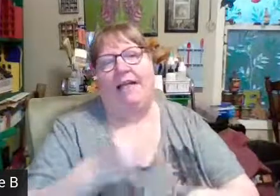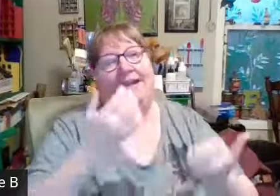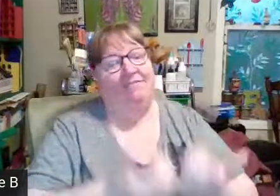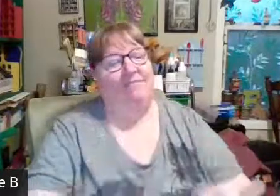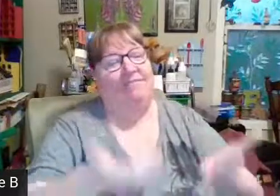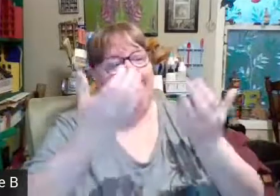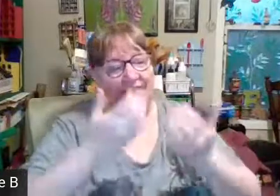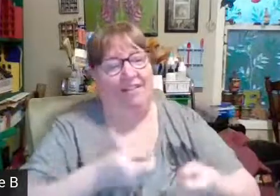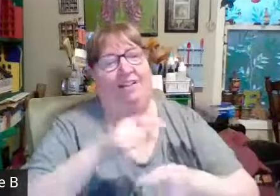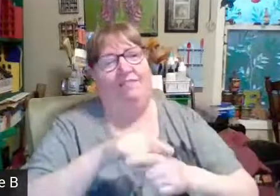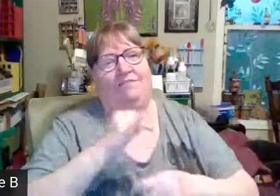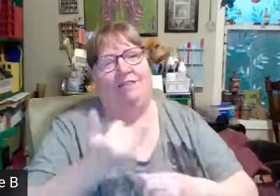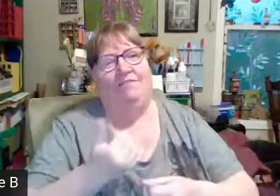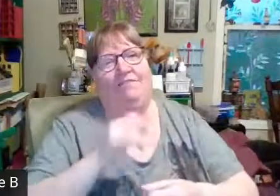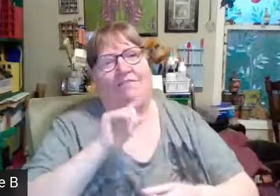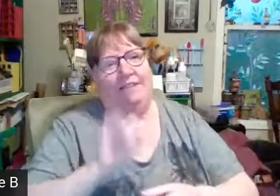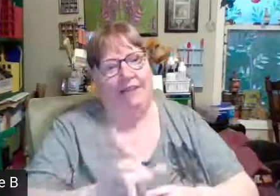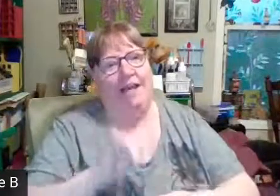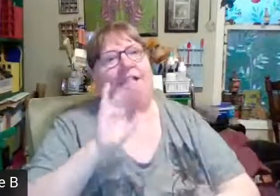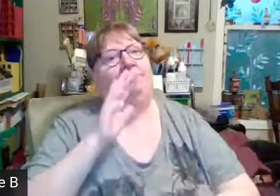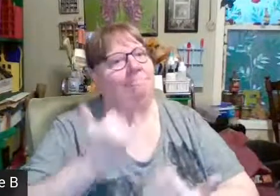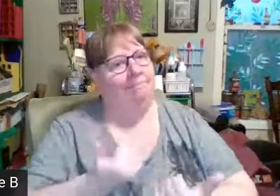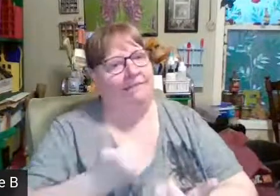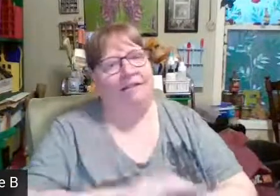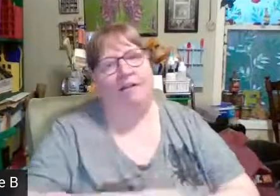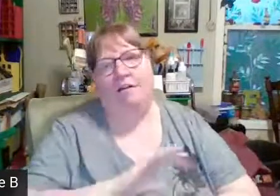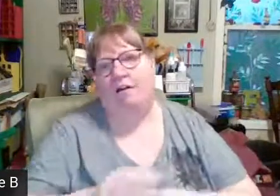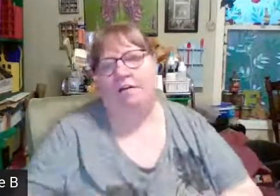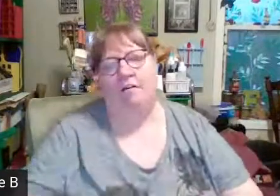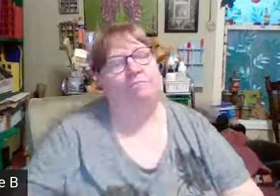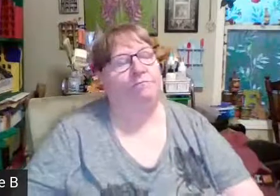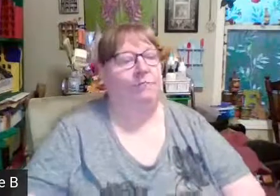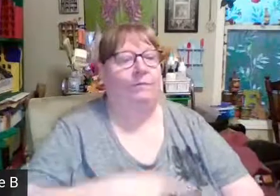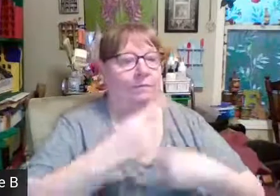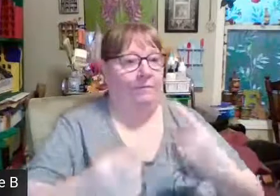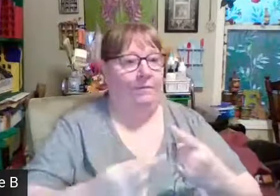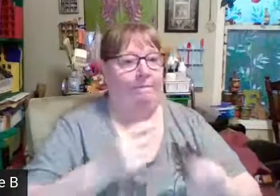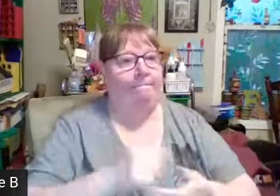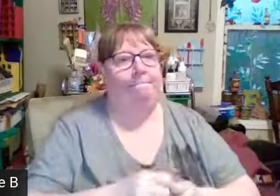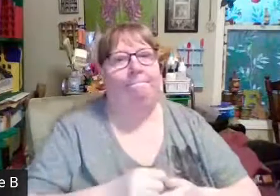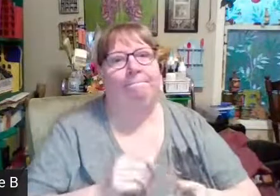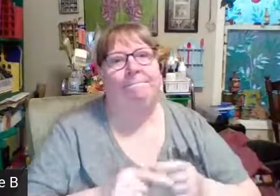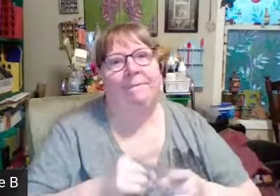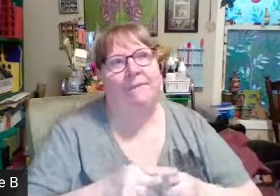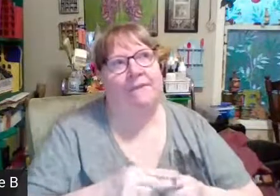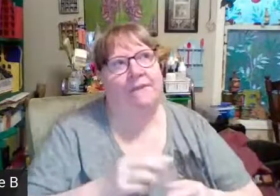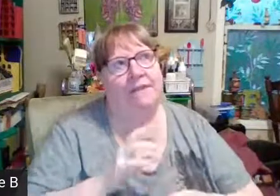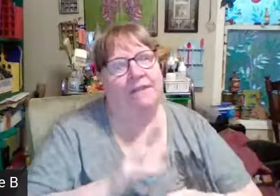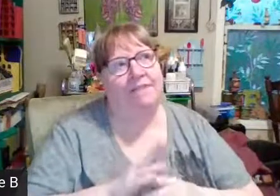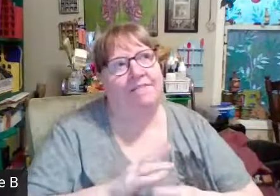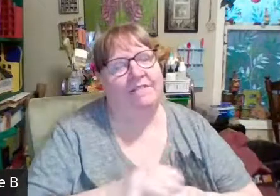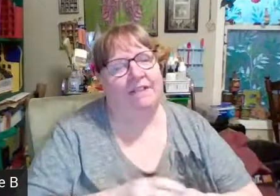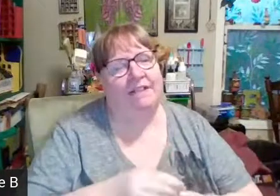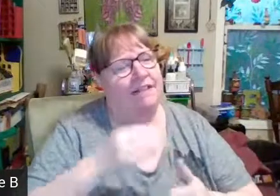doing journals at this time. Or on the flip side, there's someone who, they gave a really cool list of, I'm